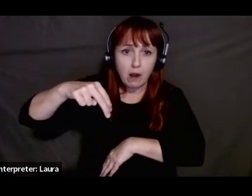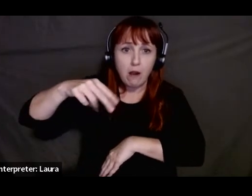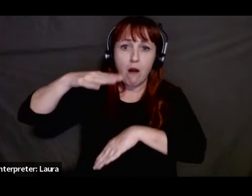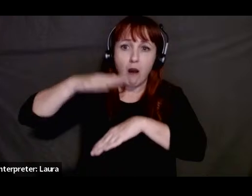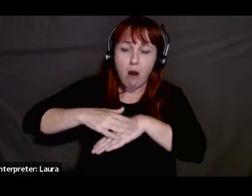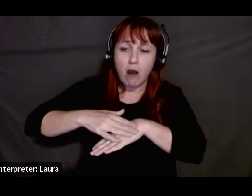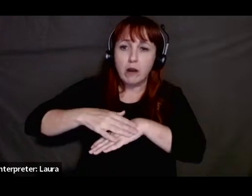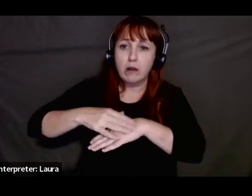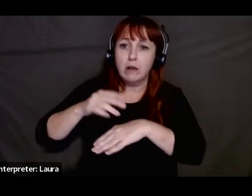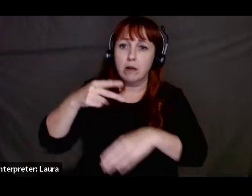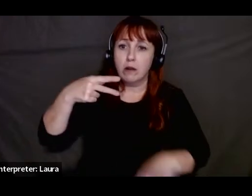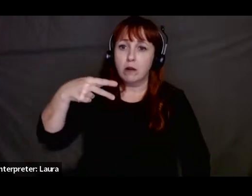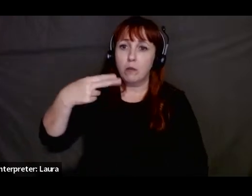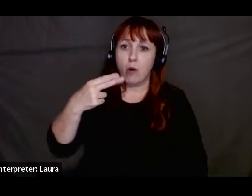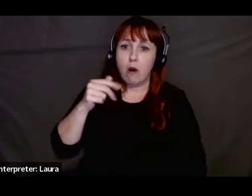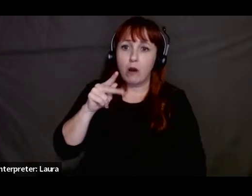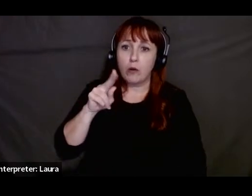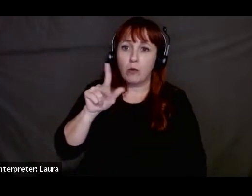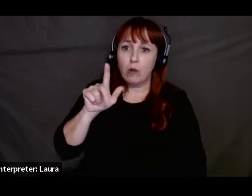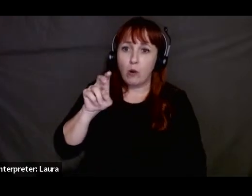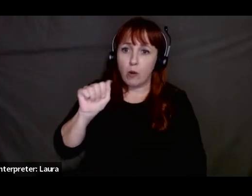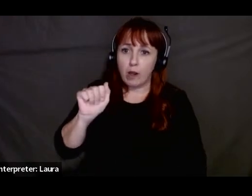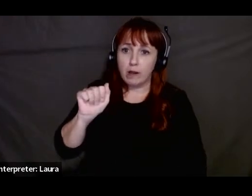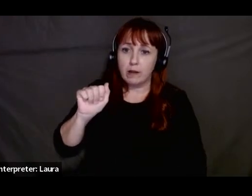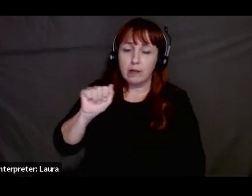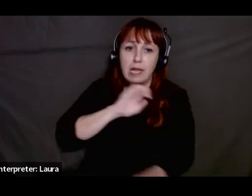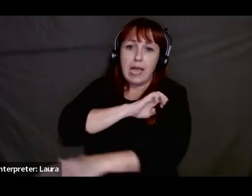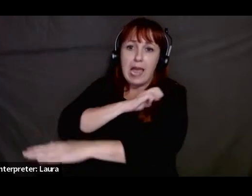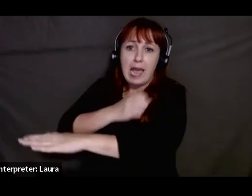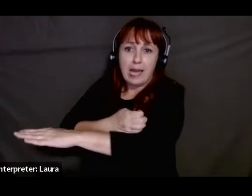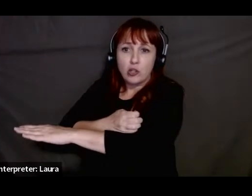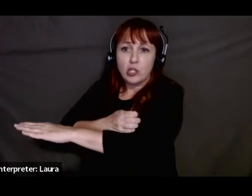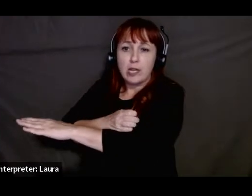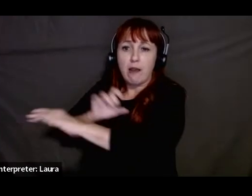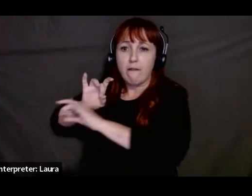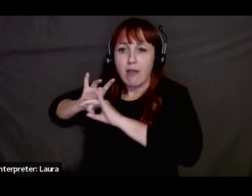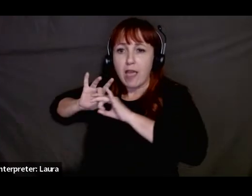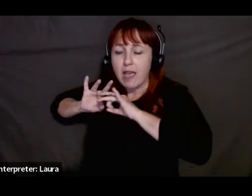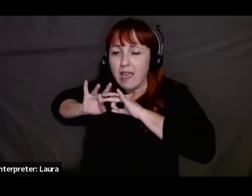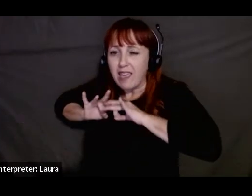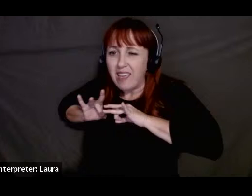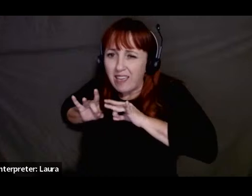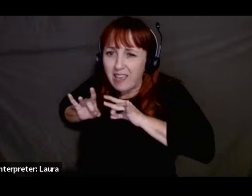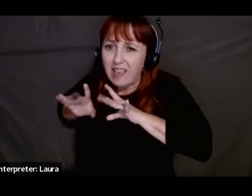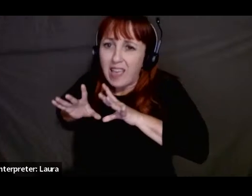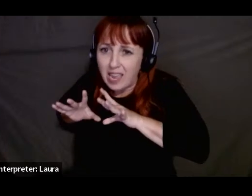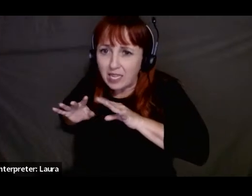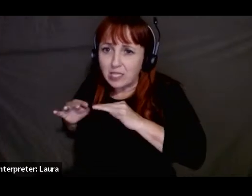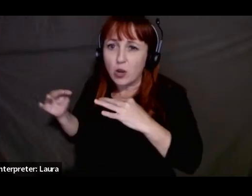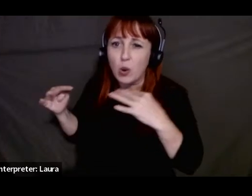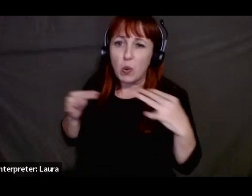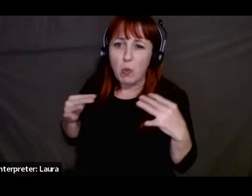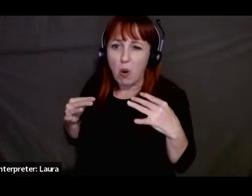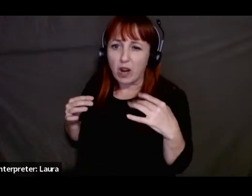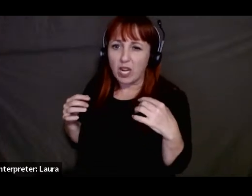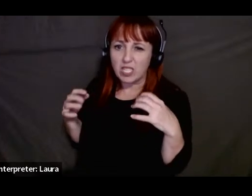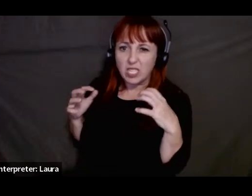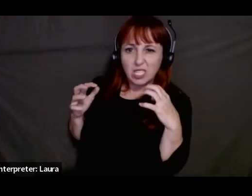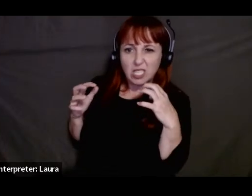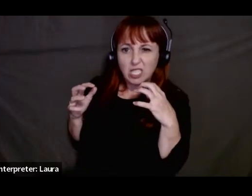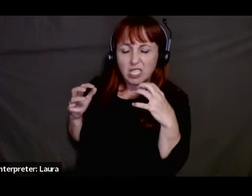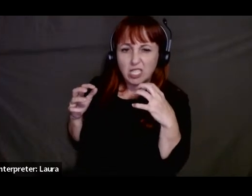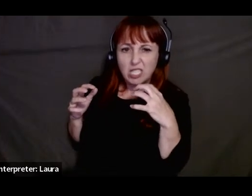an imprint, an energetic imprint of hate, war, and hostility on our